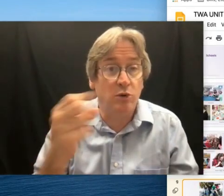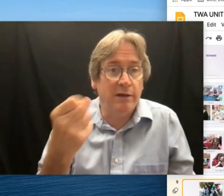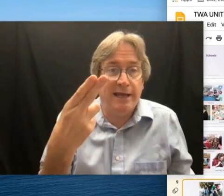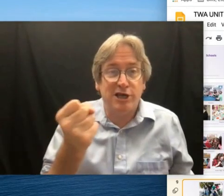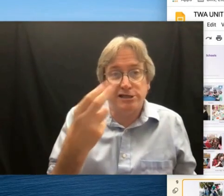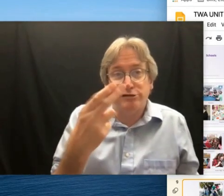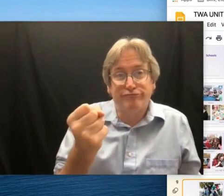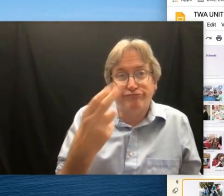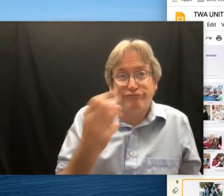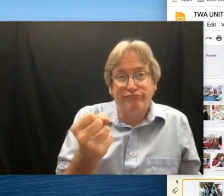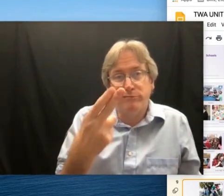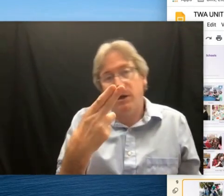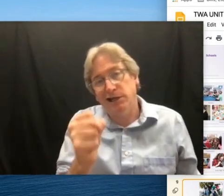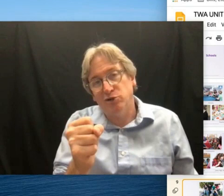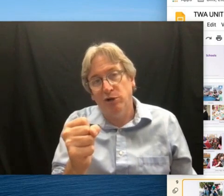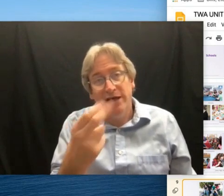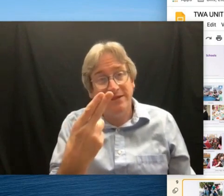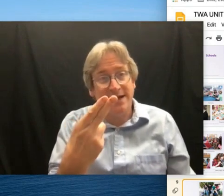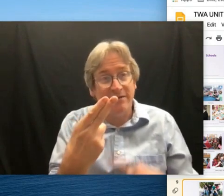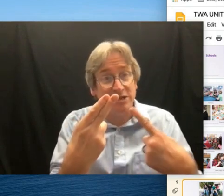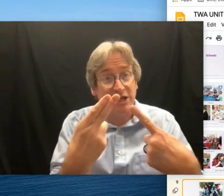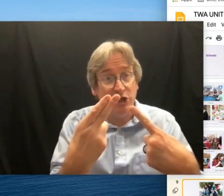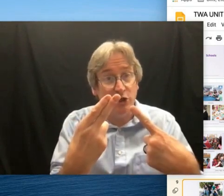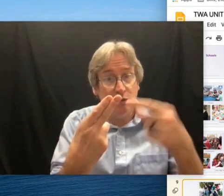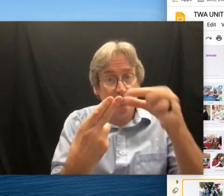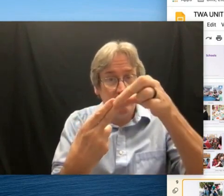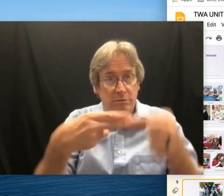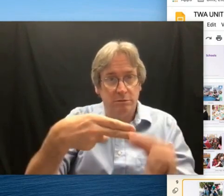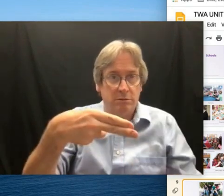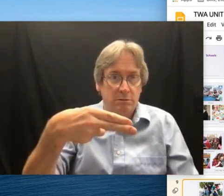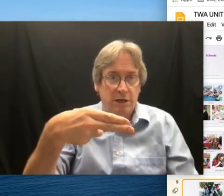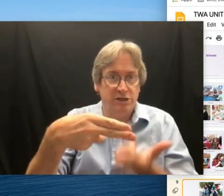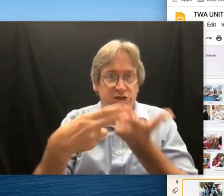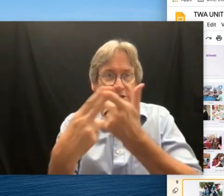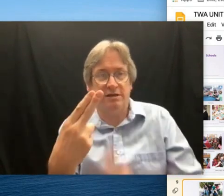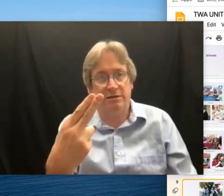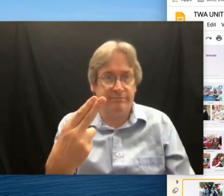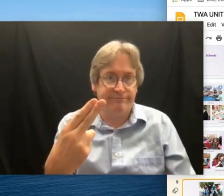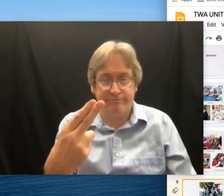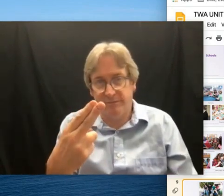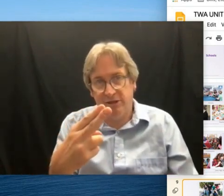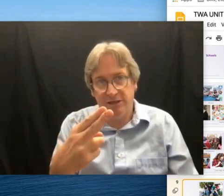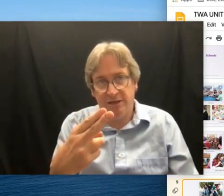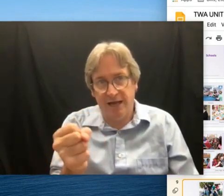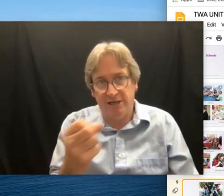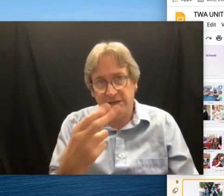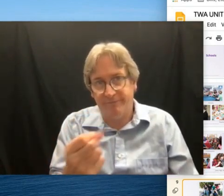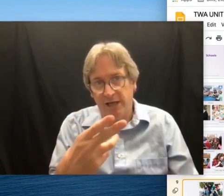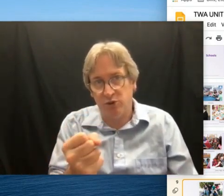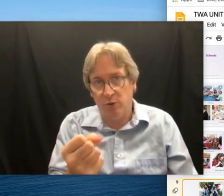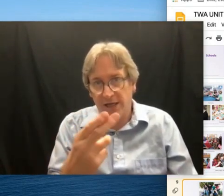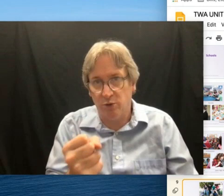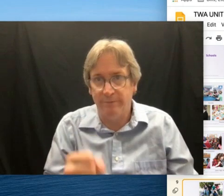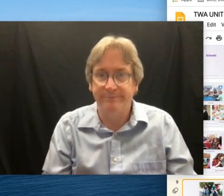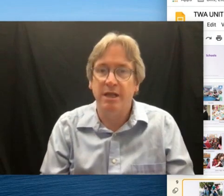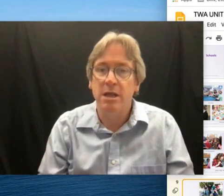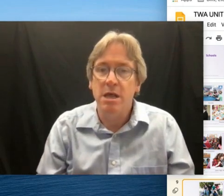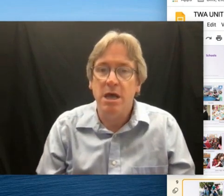High school, HS. High school. This kind of looks like a U. It's just a tilted HS. High